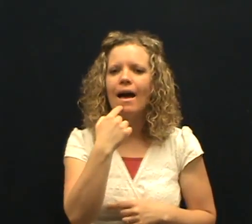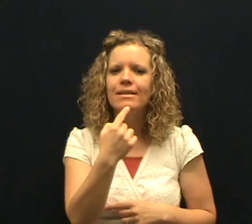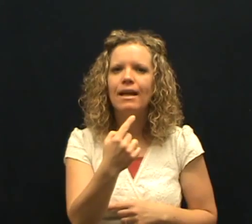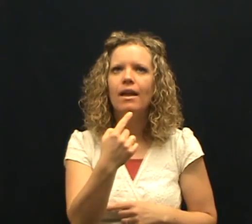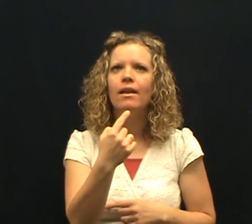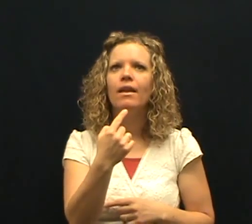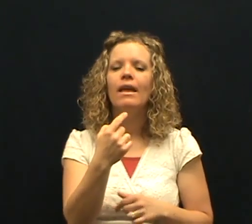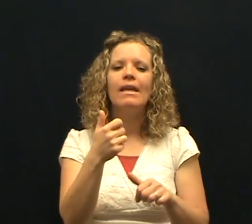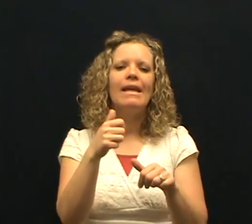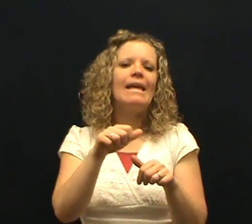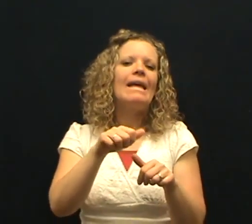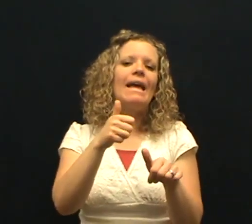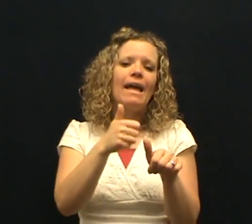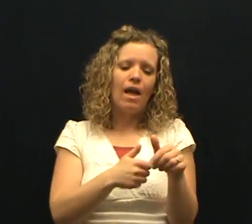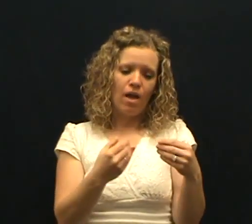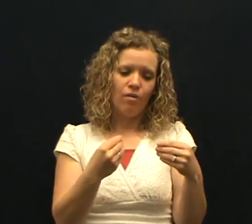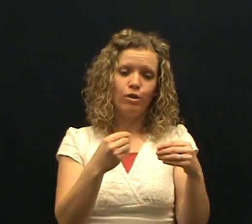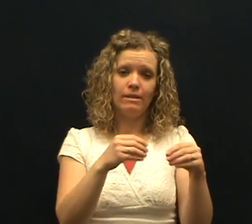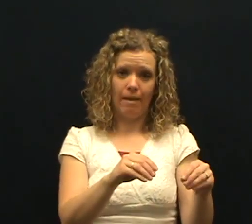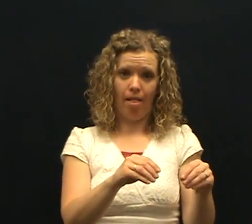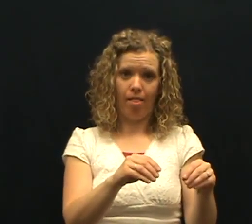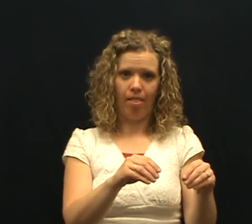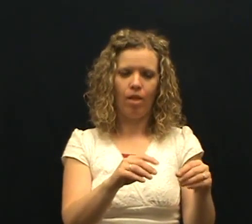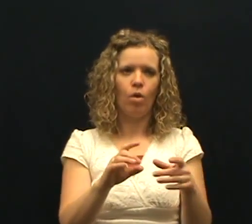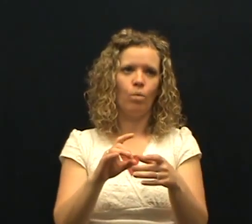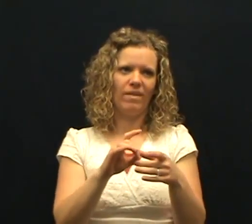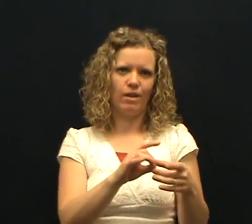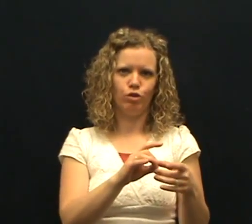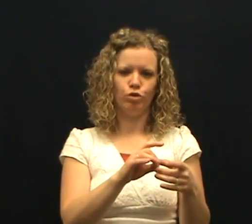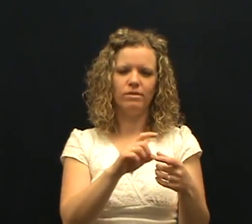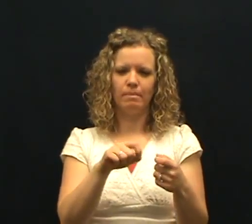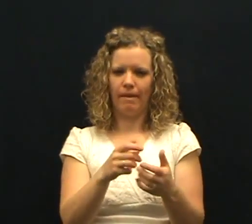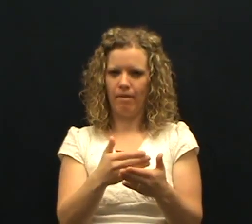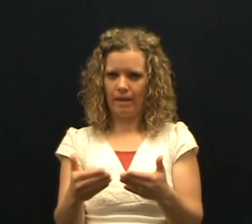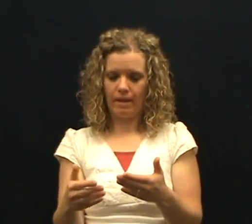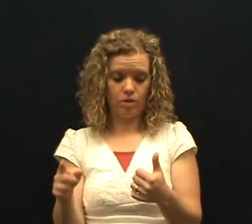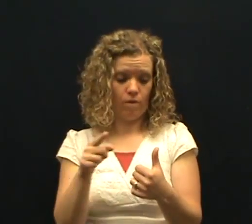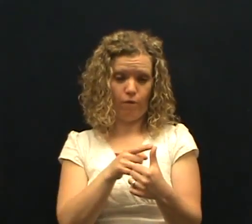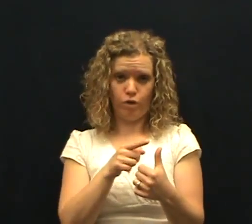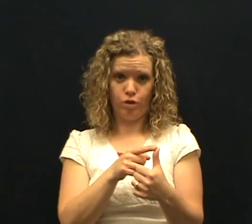merchandise has two components. One is to record the sale.